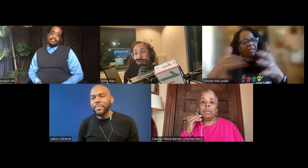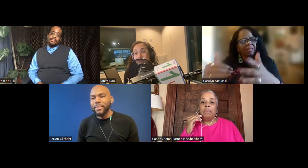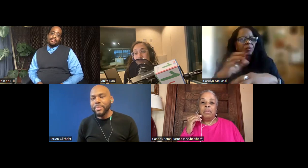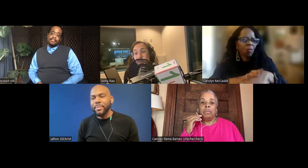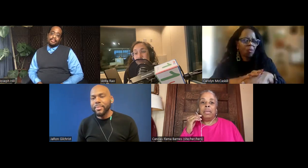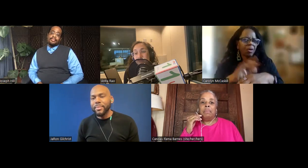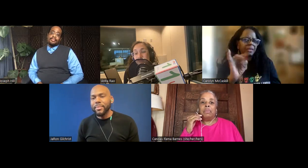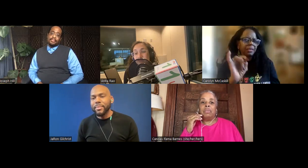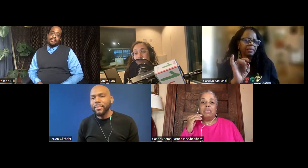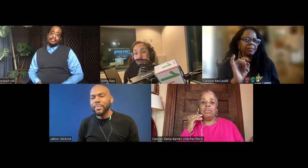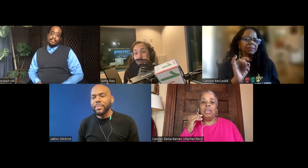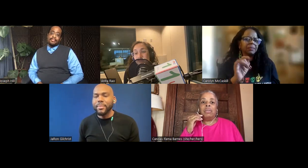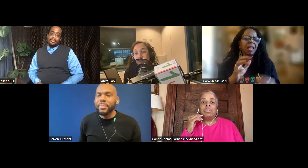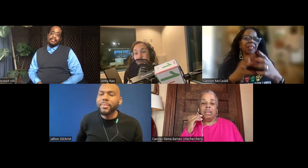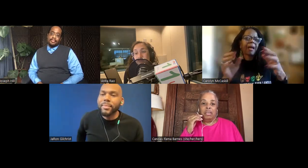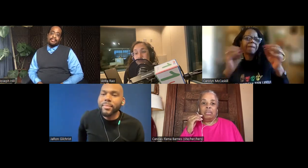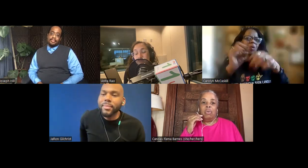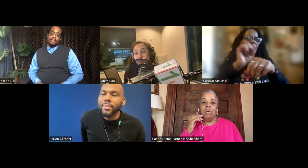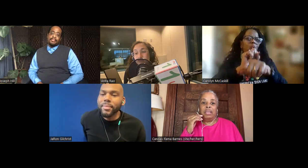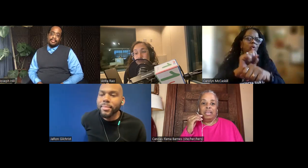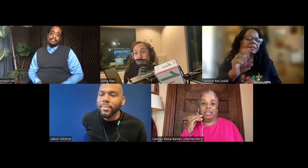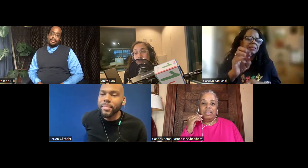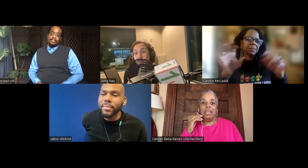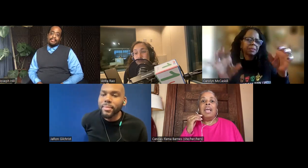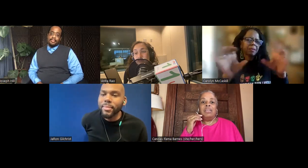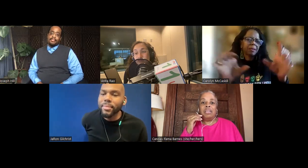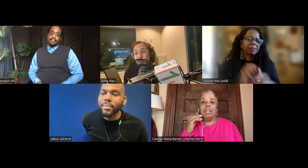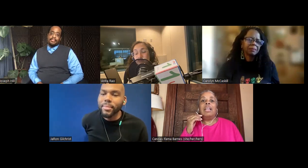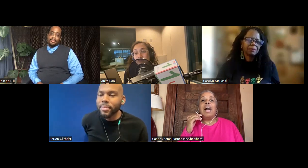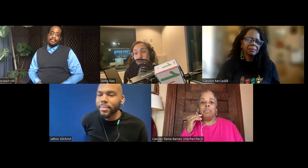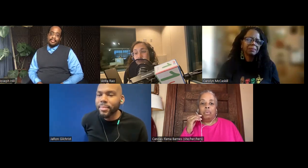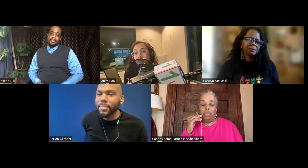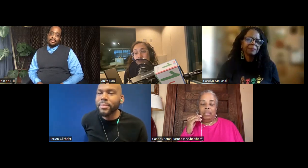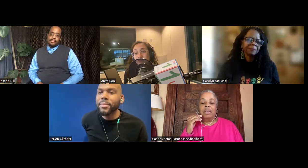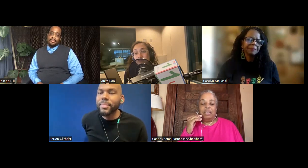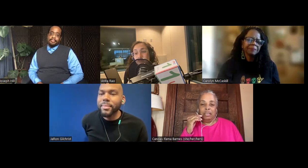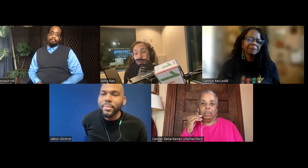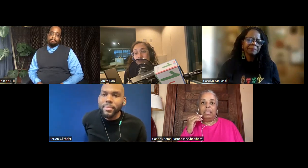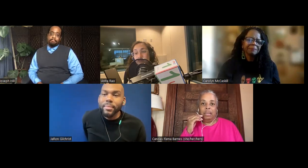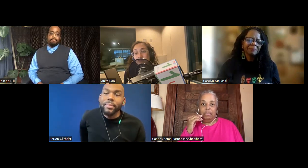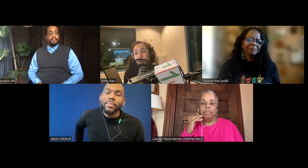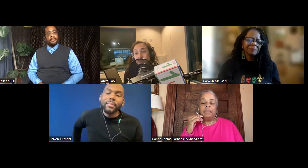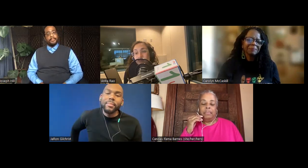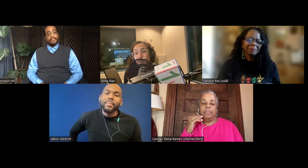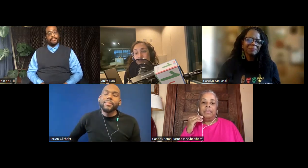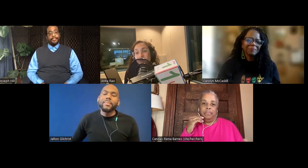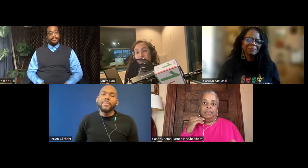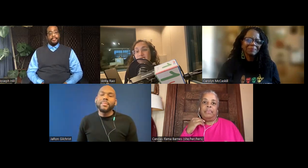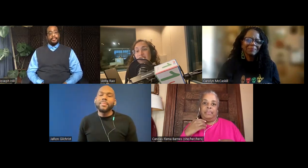more and more people to be able to do their studies on this. And there's a lot more work that needs to be done.